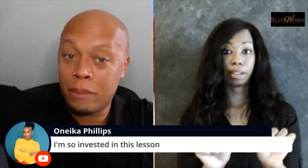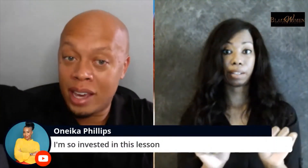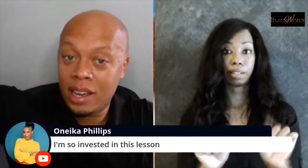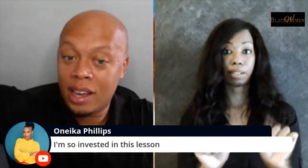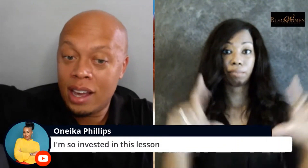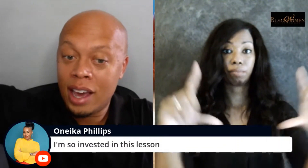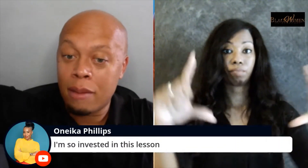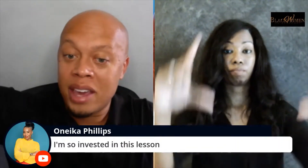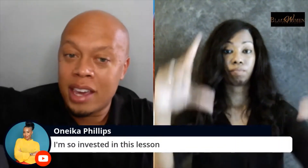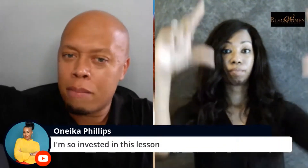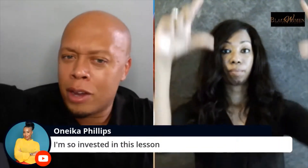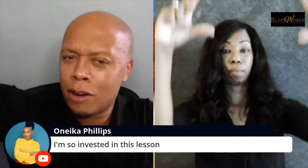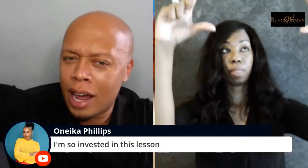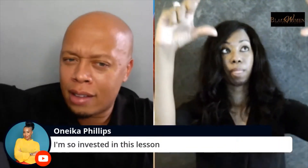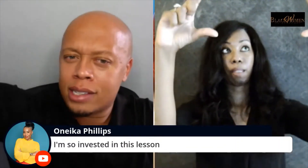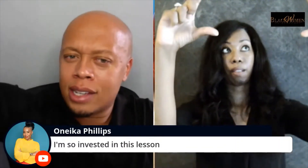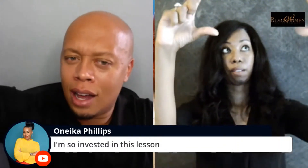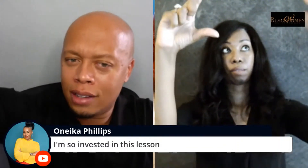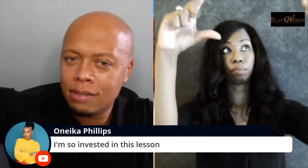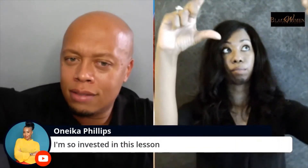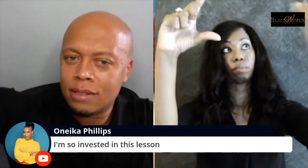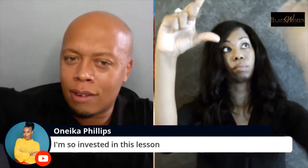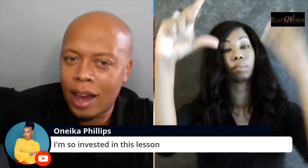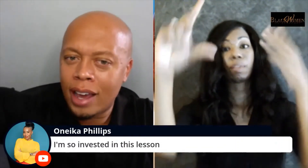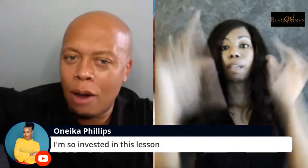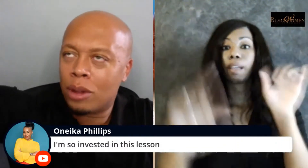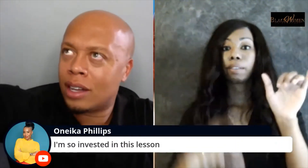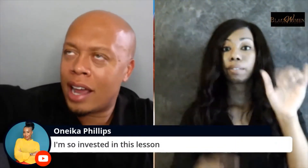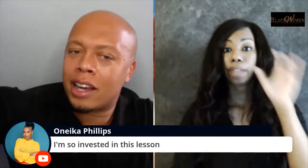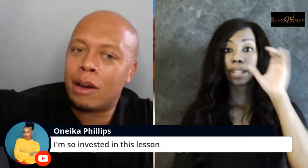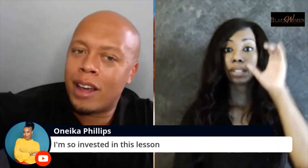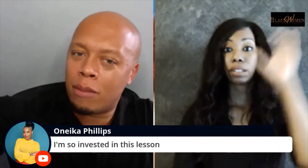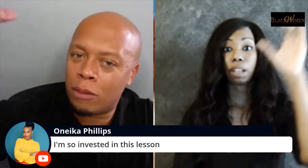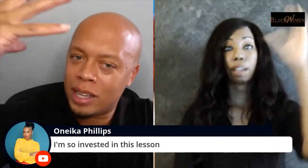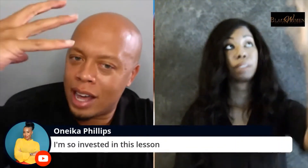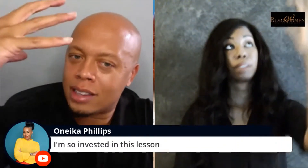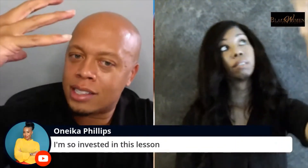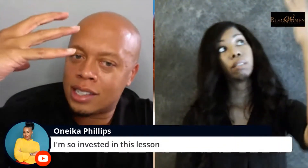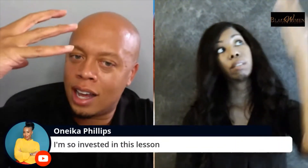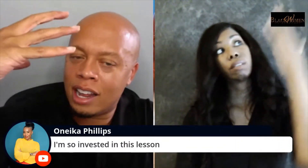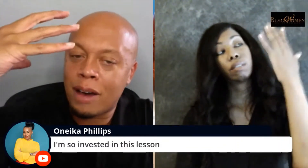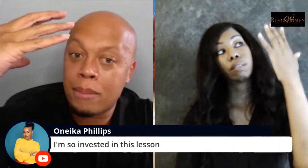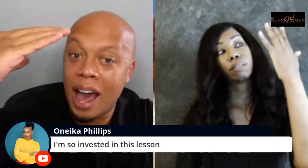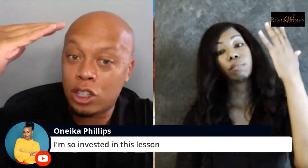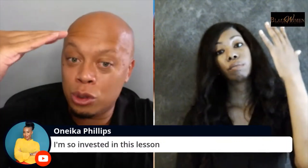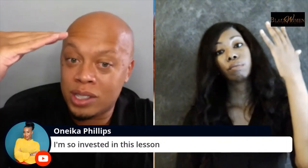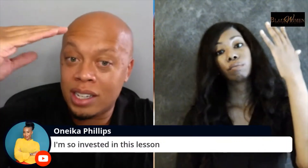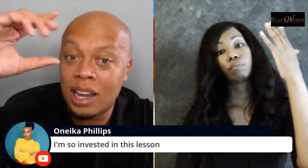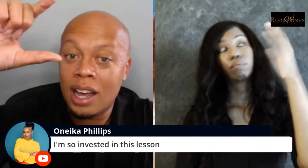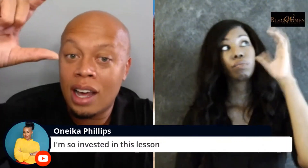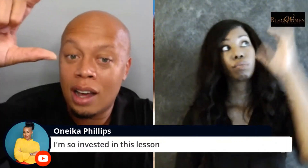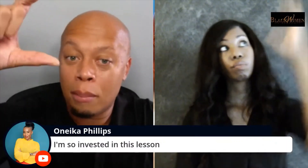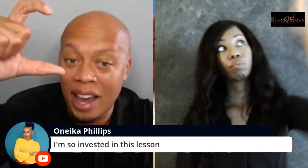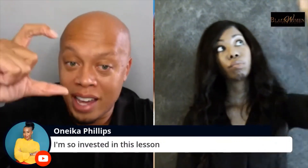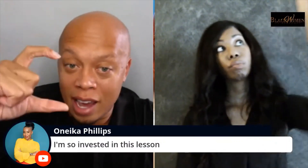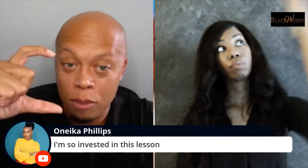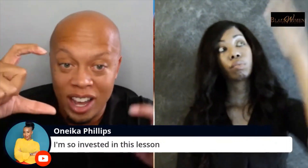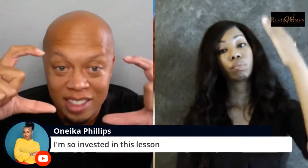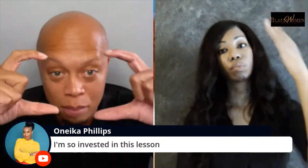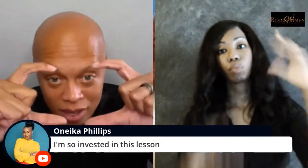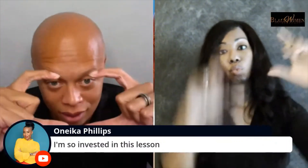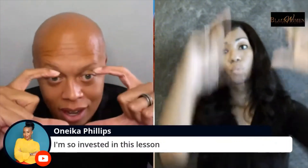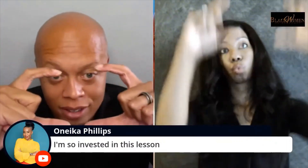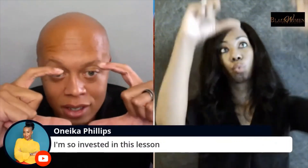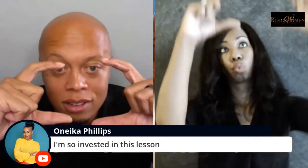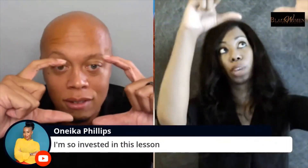above me and make it mirror like the sun, right? I want the light to come down on me like the sun. If I'm not using my camera